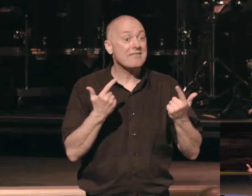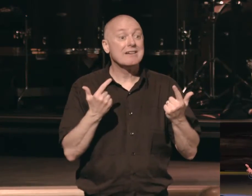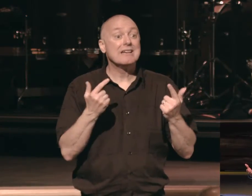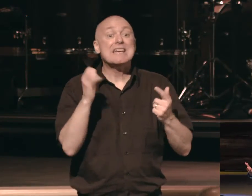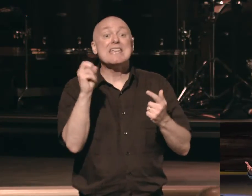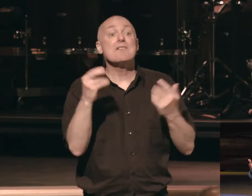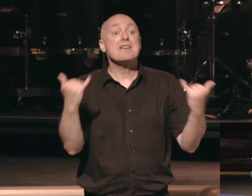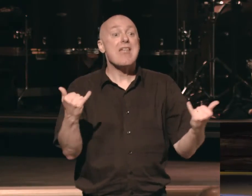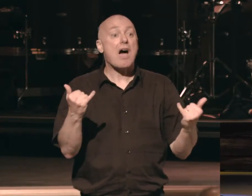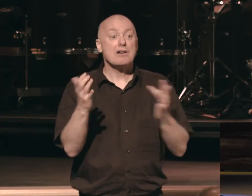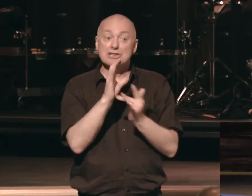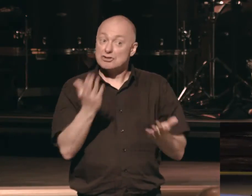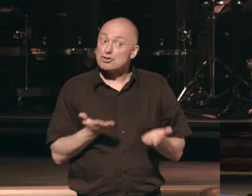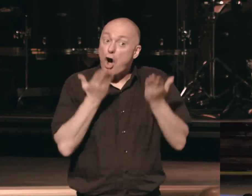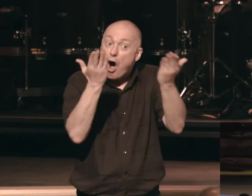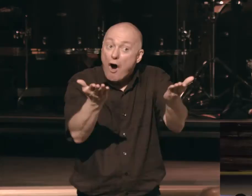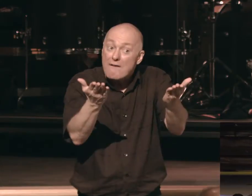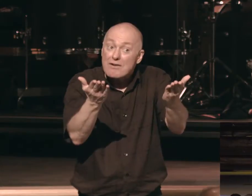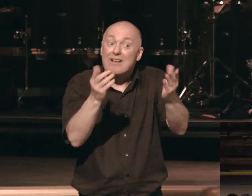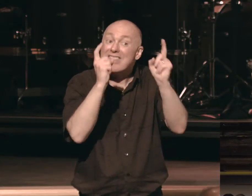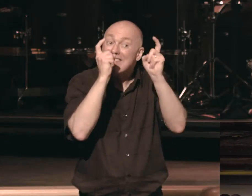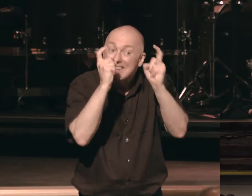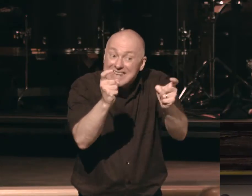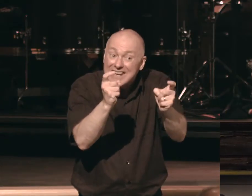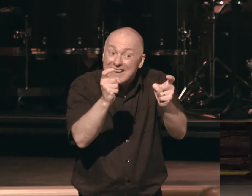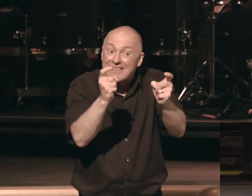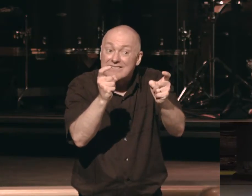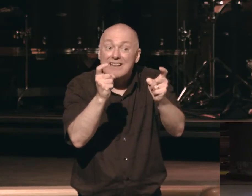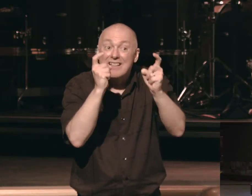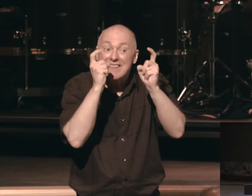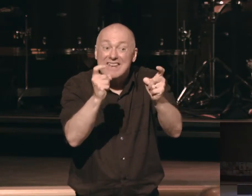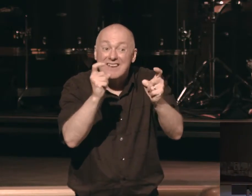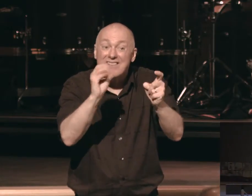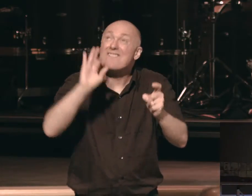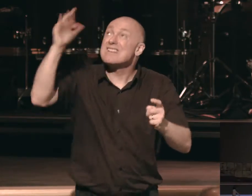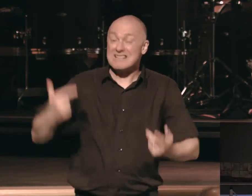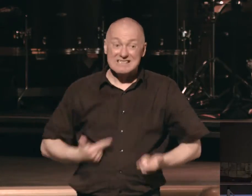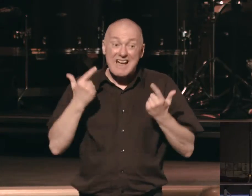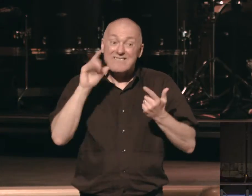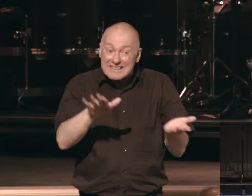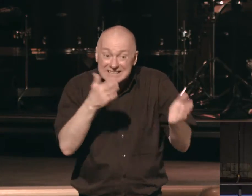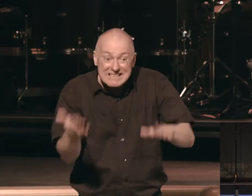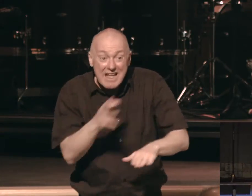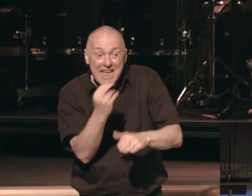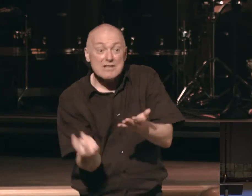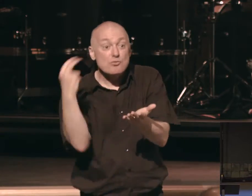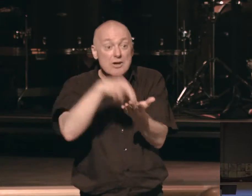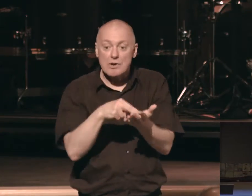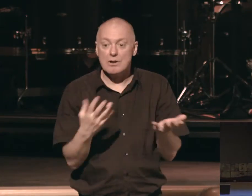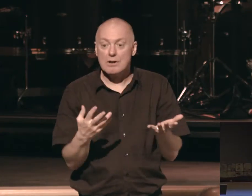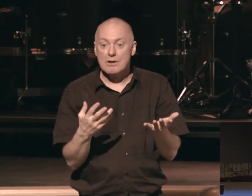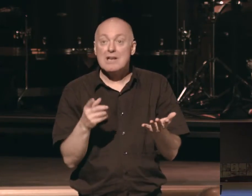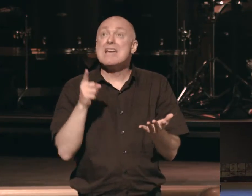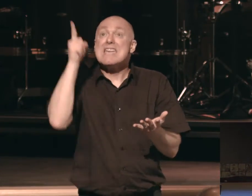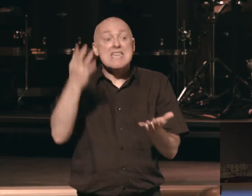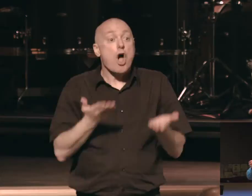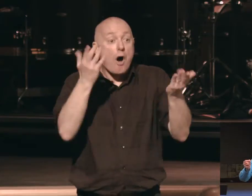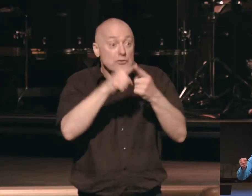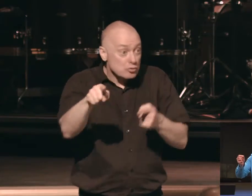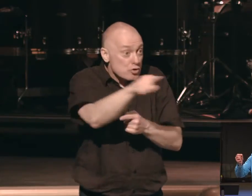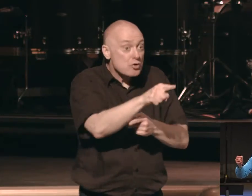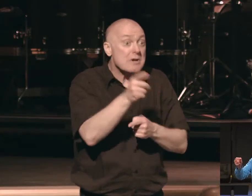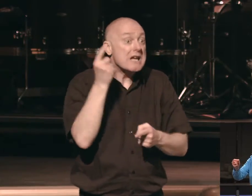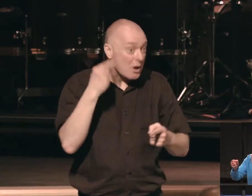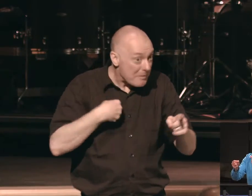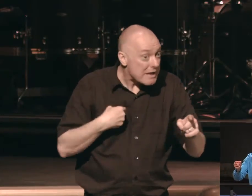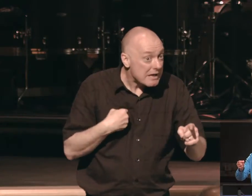offers through the gift of his gospel, the gift of his life, his death, his resurrection. Listen, he offers to you, you're here right now, he offers